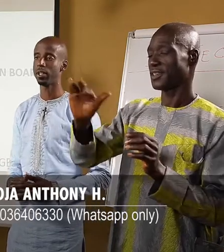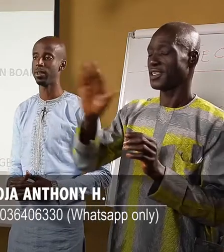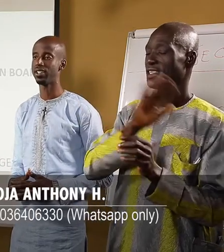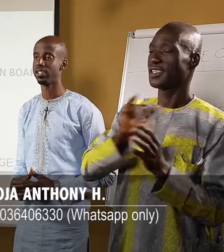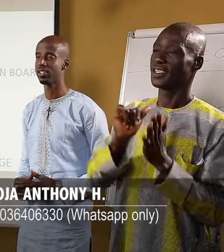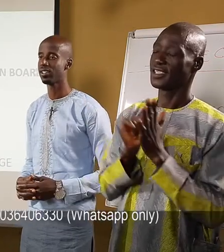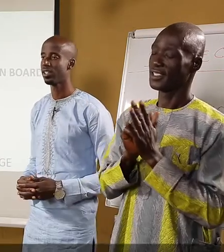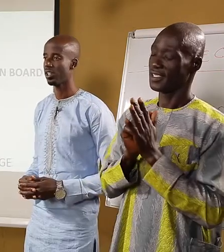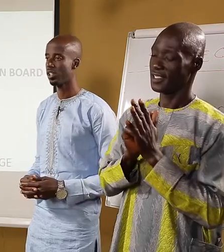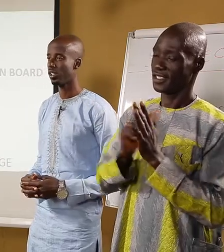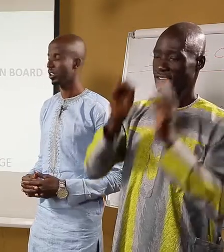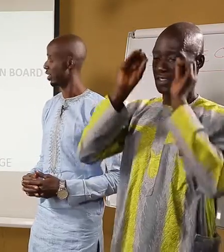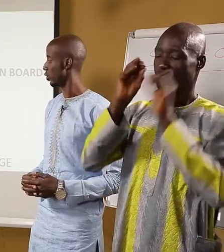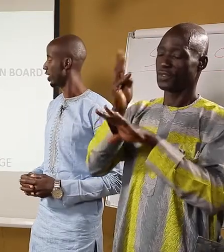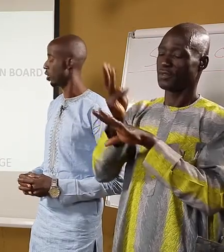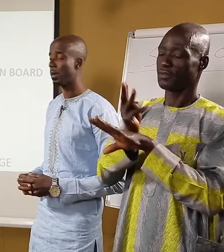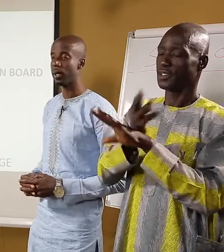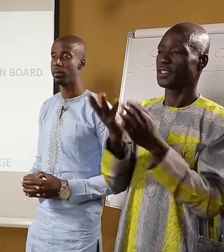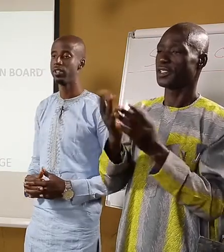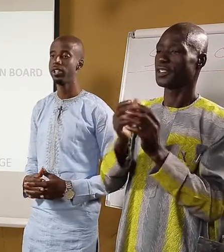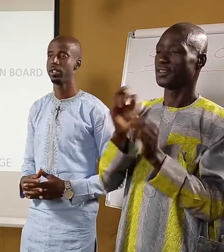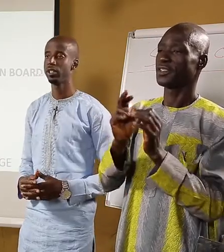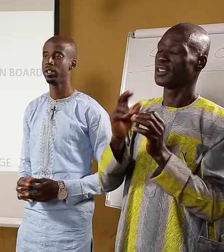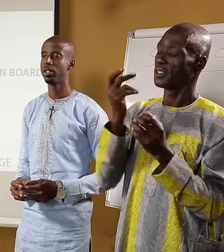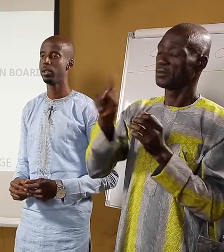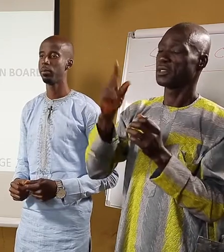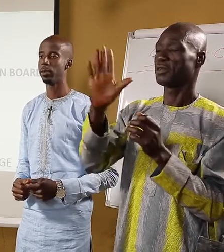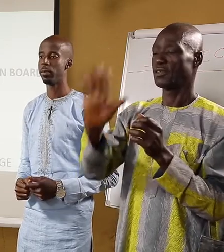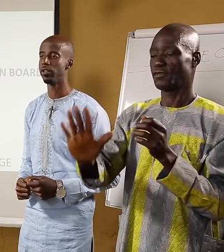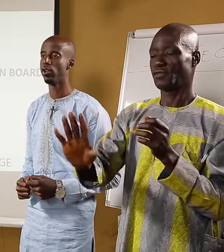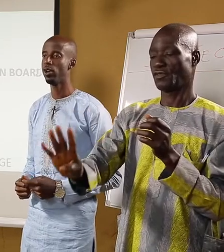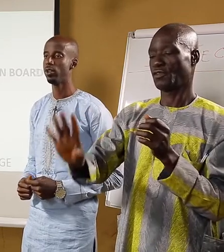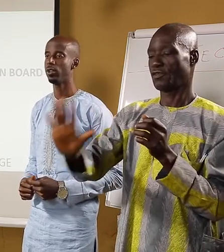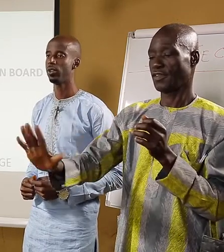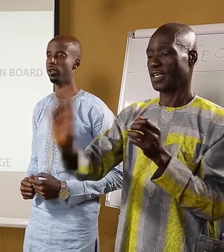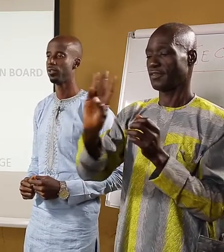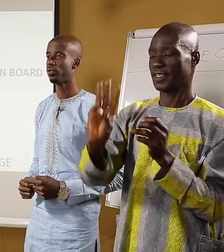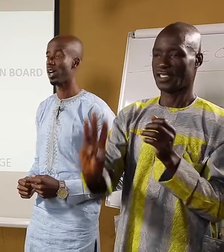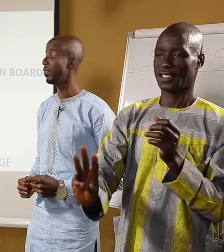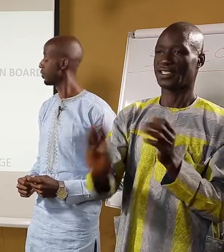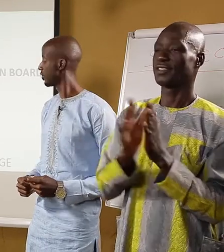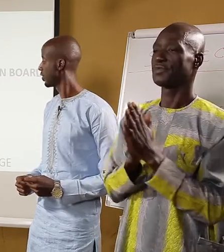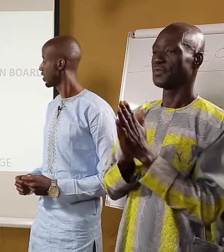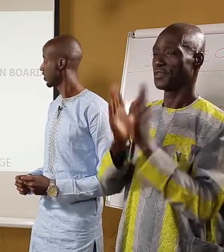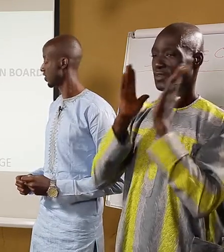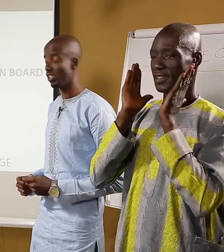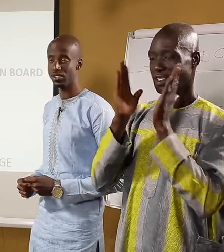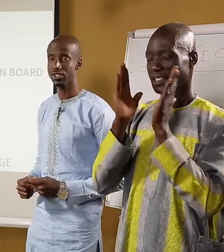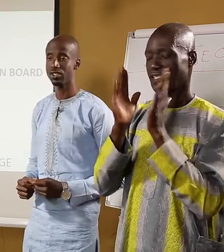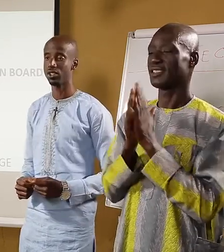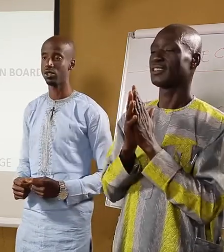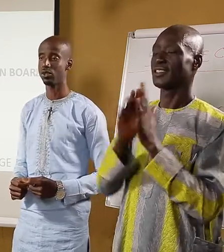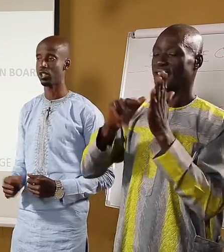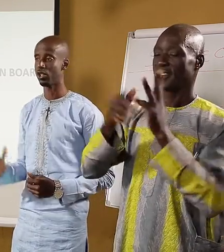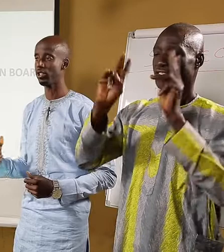you mathematics. If you are in upper primary, primary 4, 5,